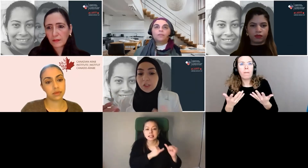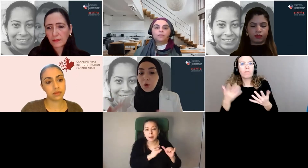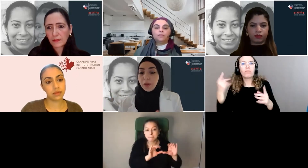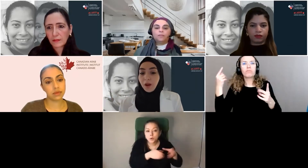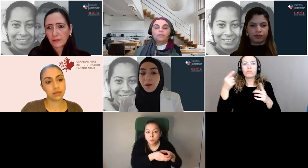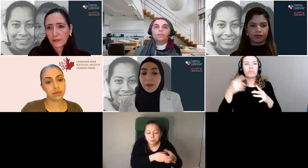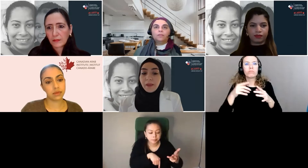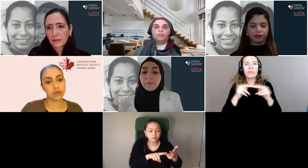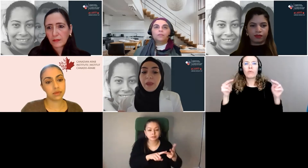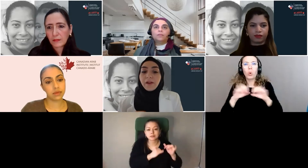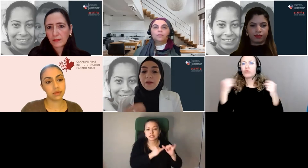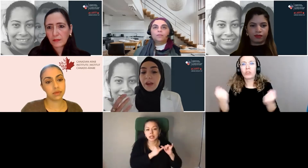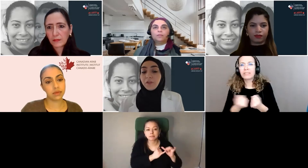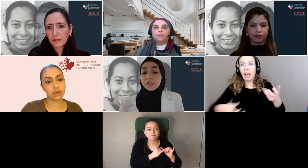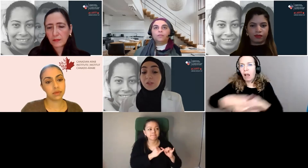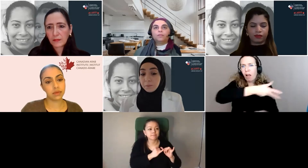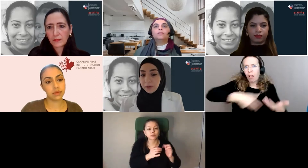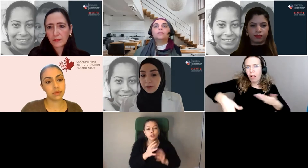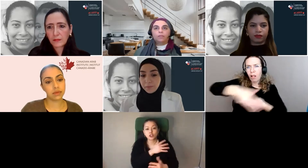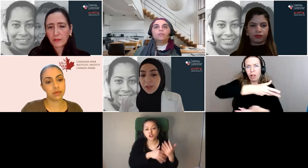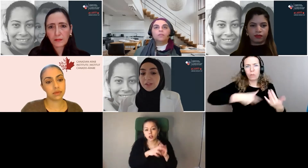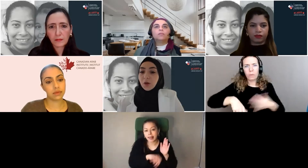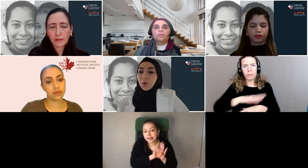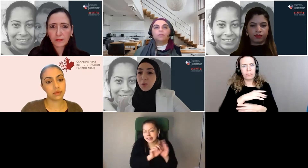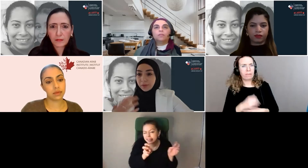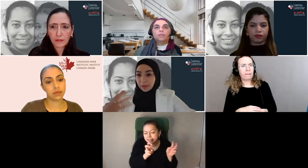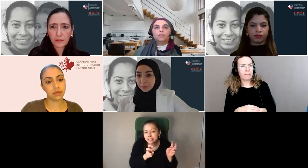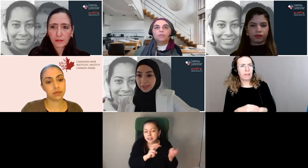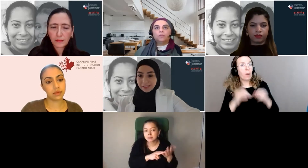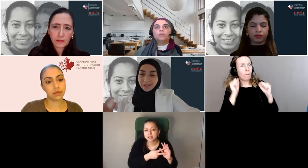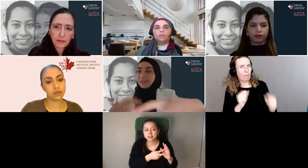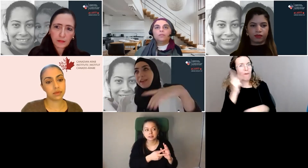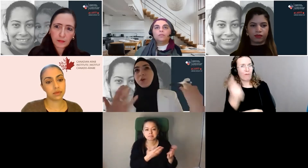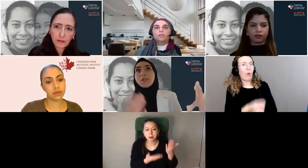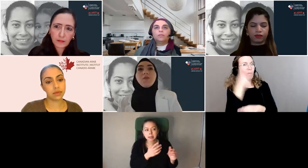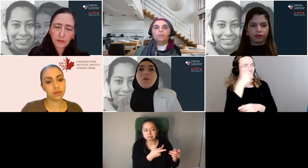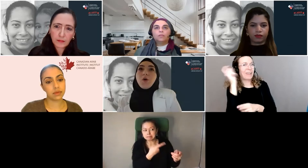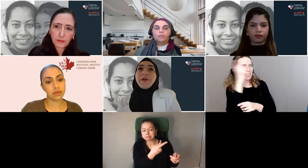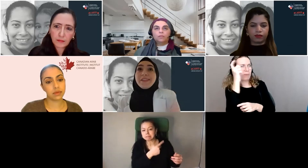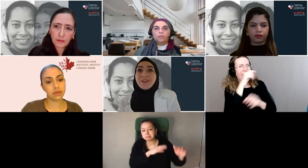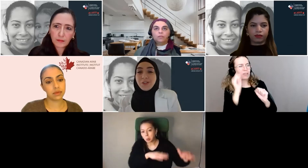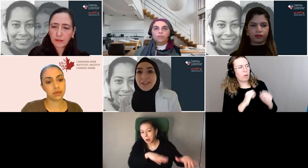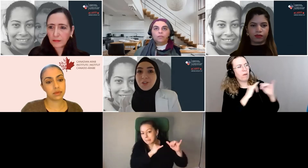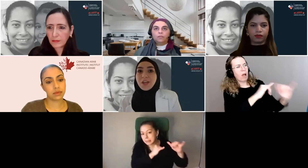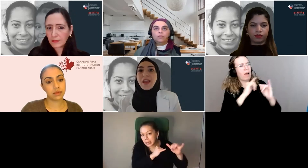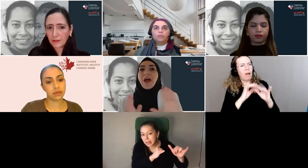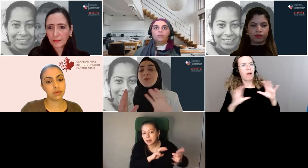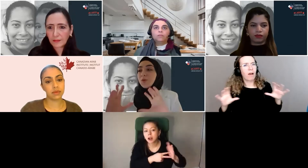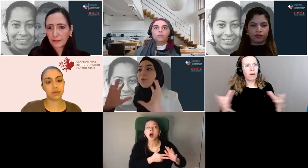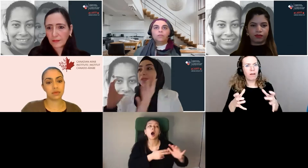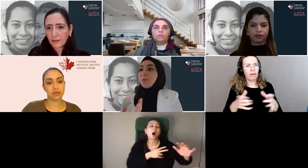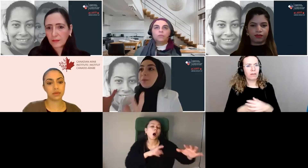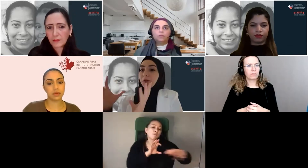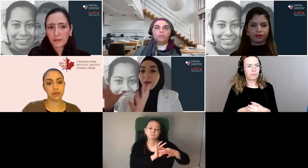experiences growing up that can relate to them better. So with that being said, according to our recent research,